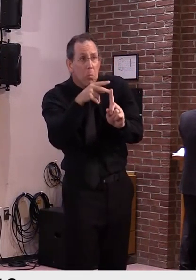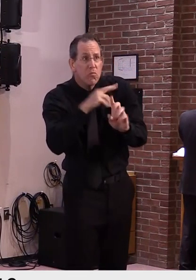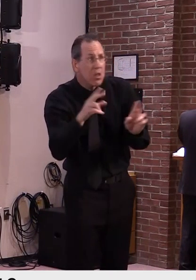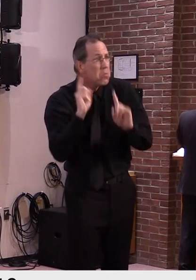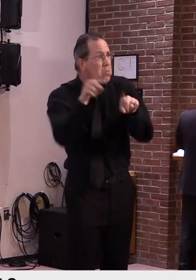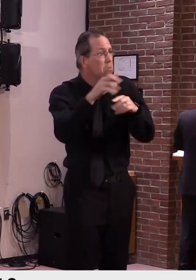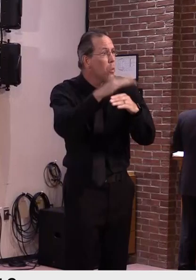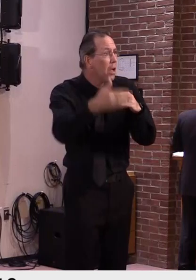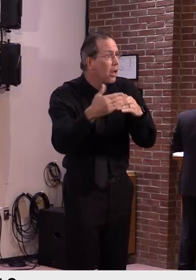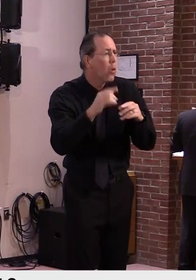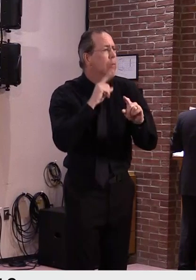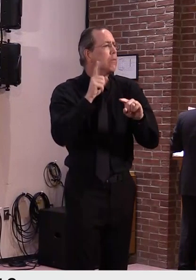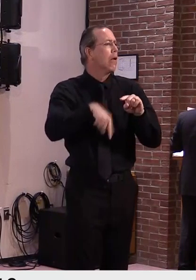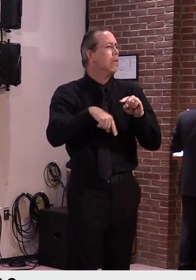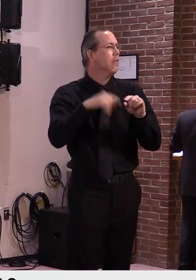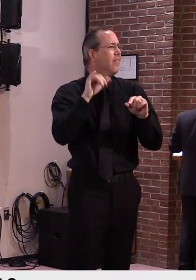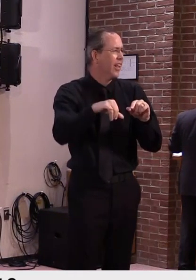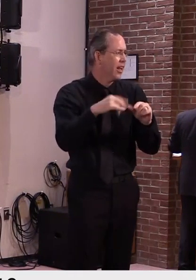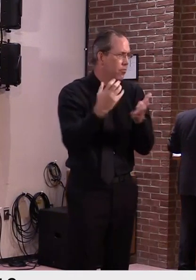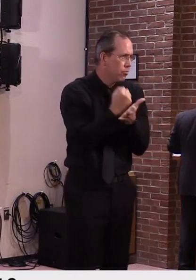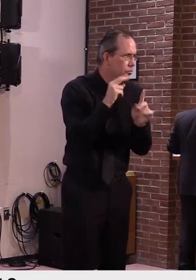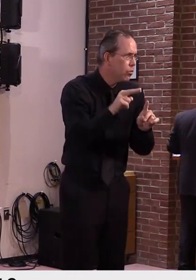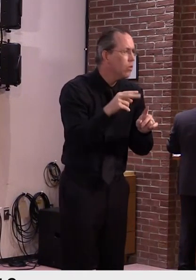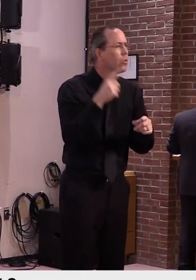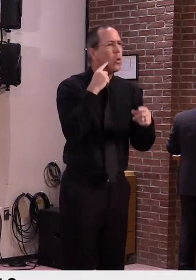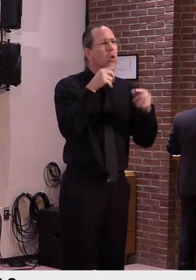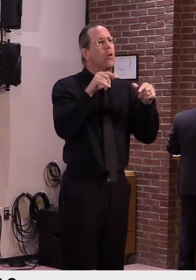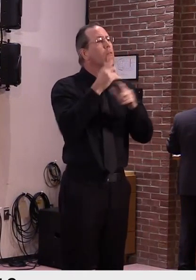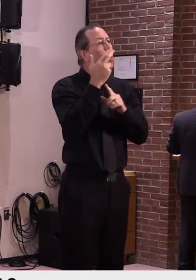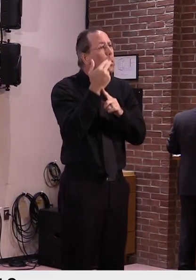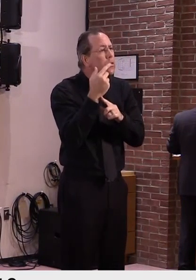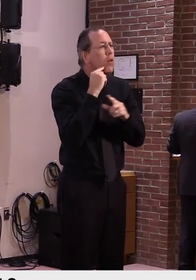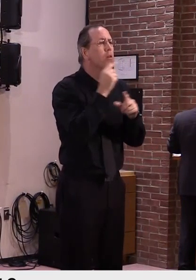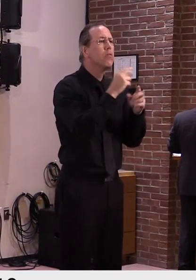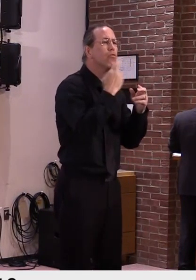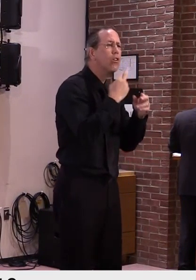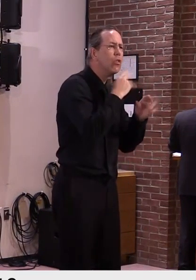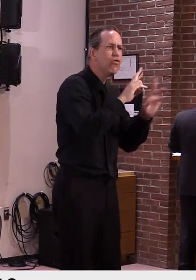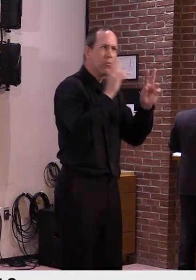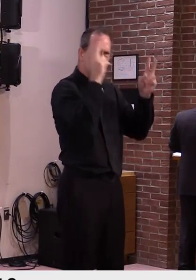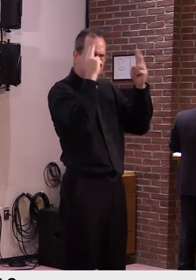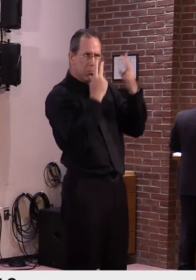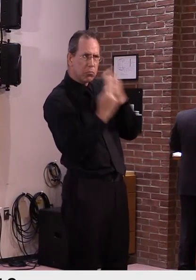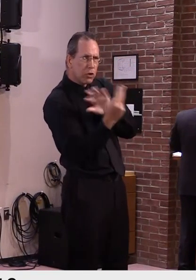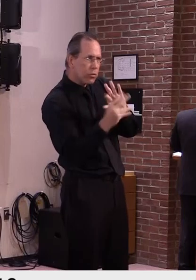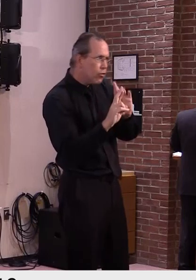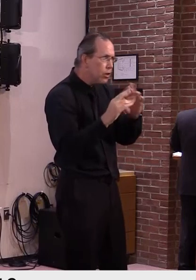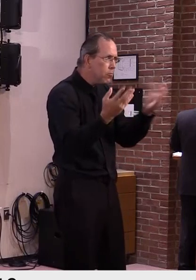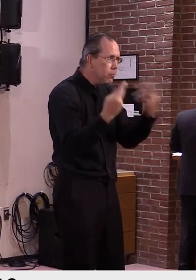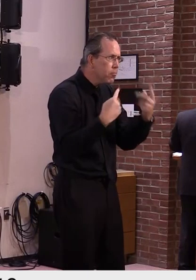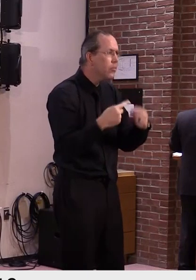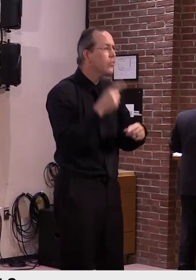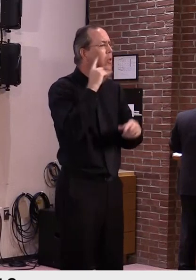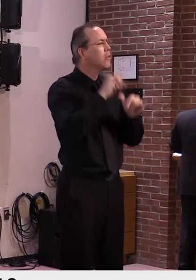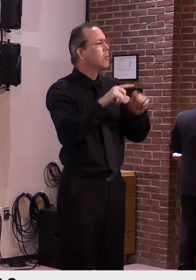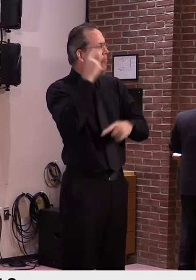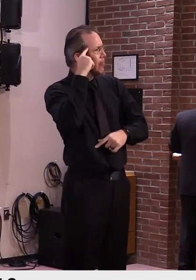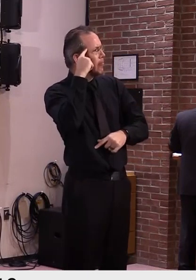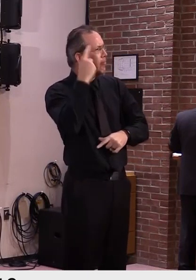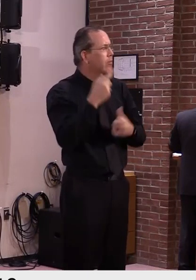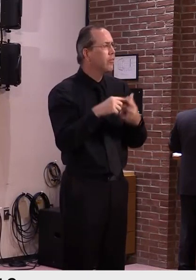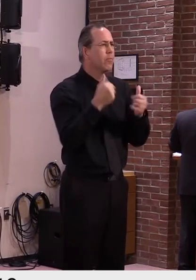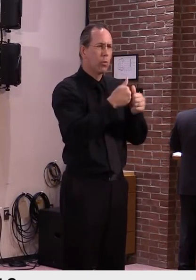are now able to rent all rooms. But again, all of the safety protocols and requirements will remain in